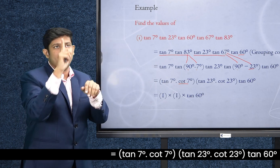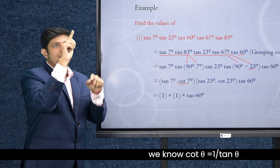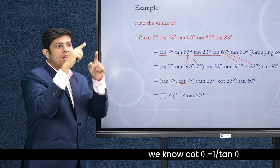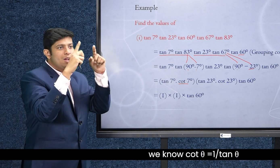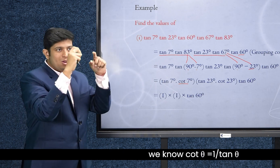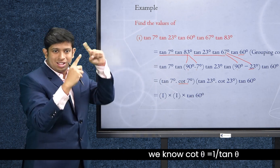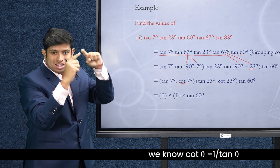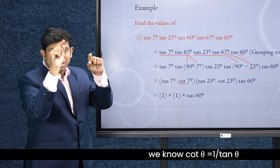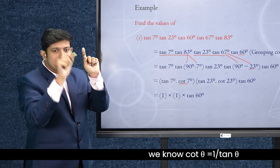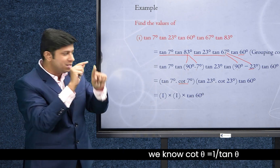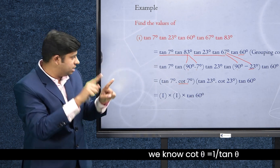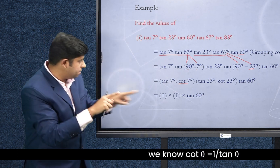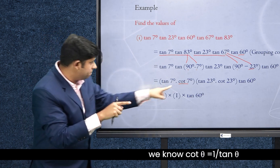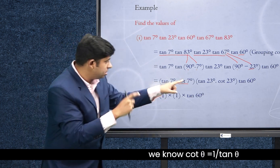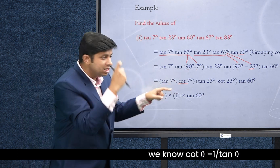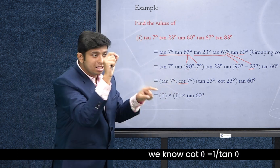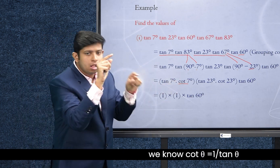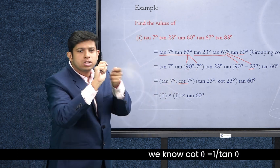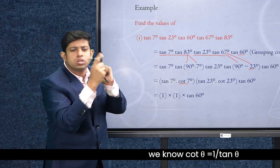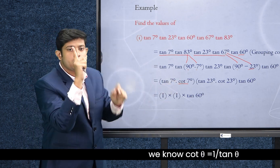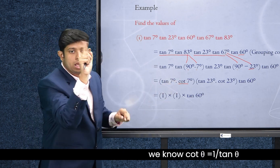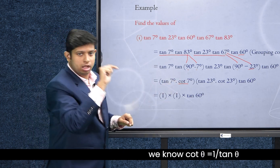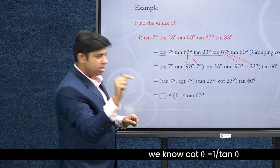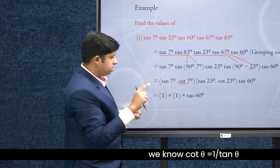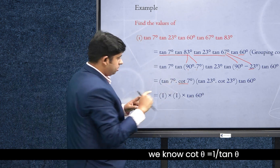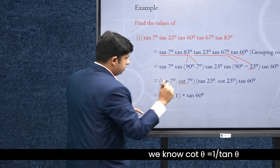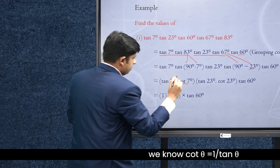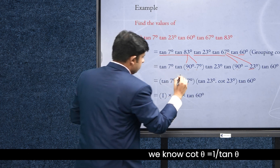We know cot theta is equal to 1 by tan theta.